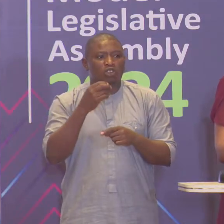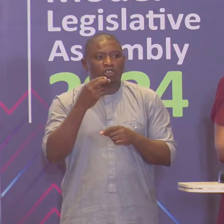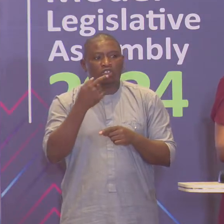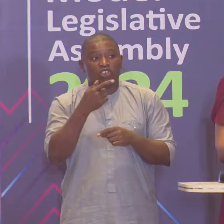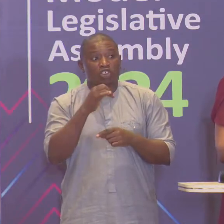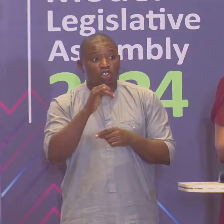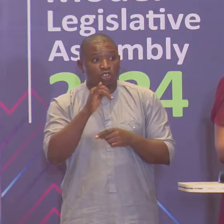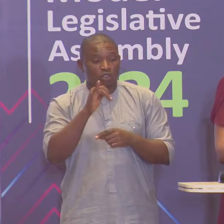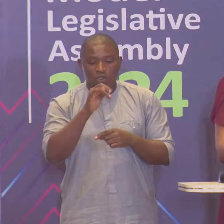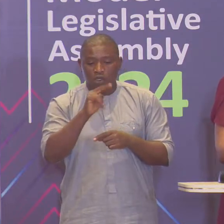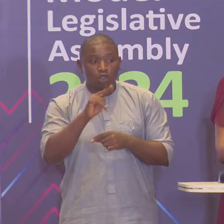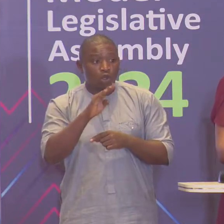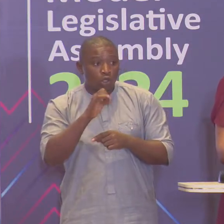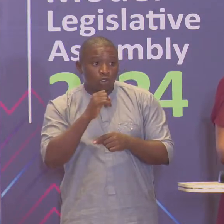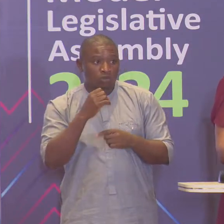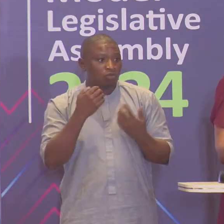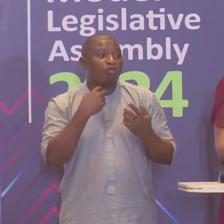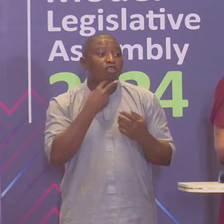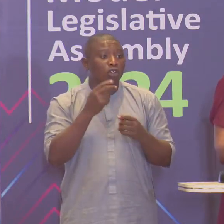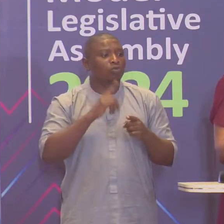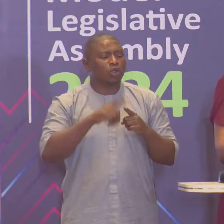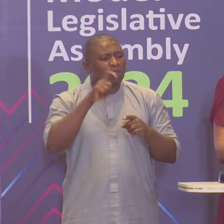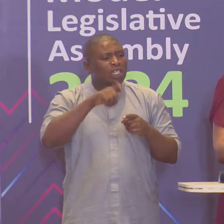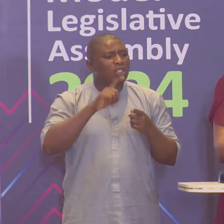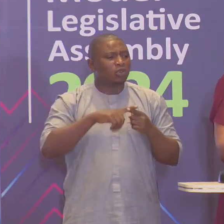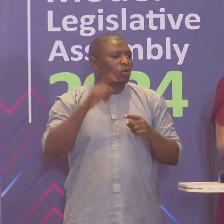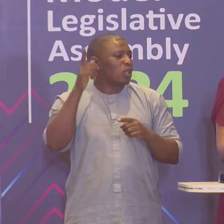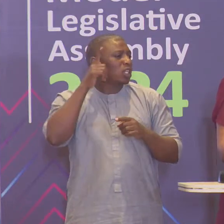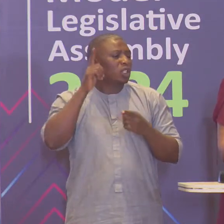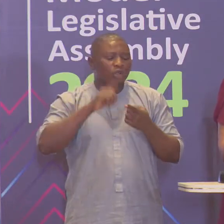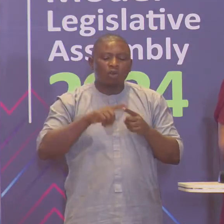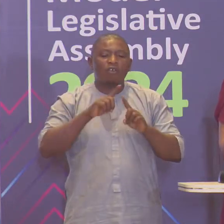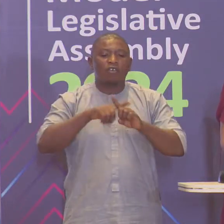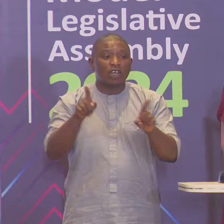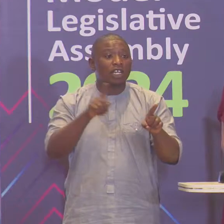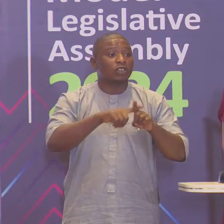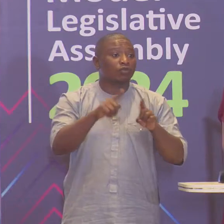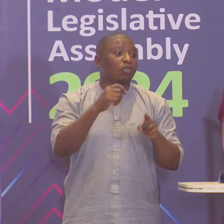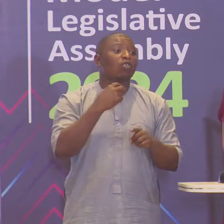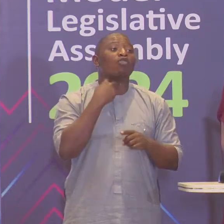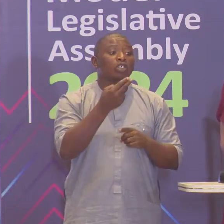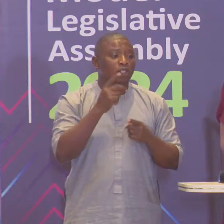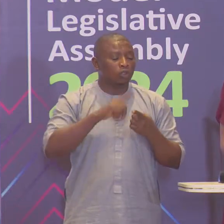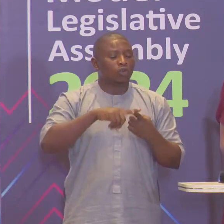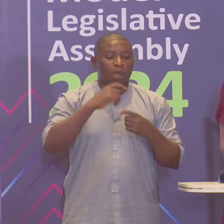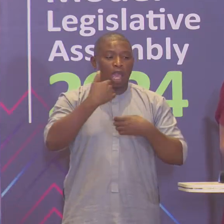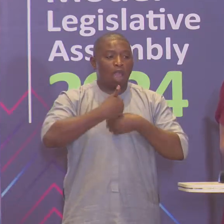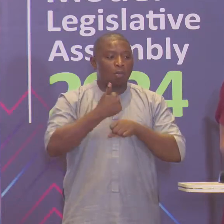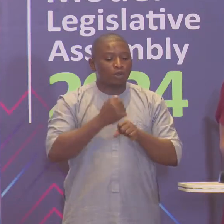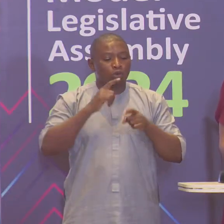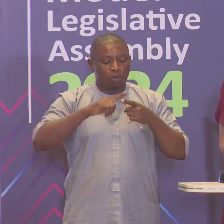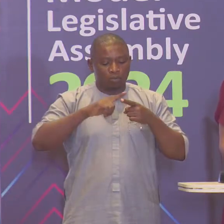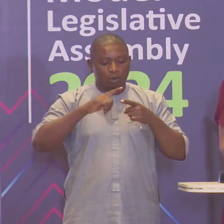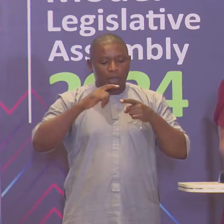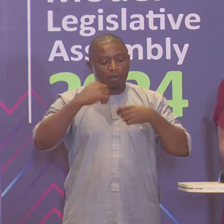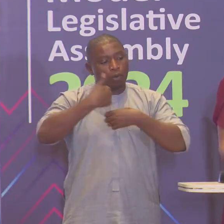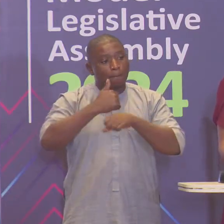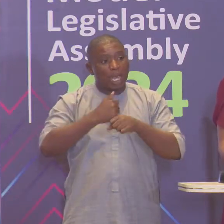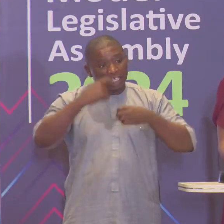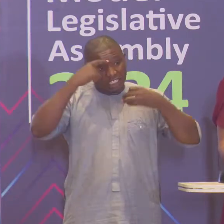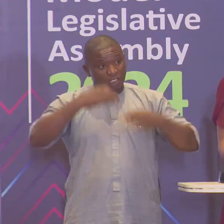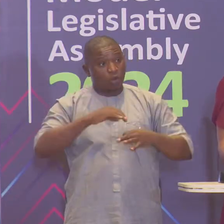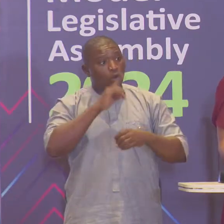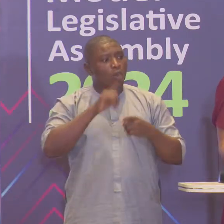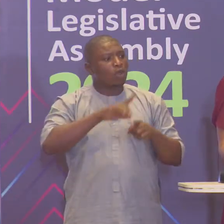to listen to varied voices to be able to make informed decisions. When you find yourselves in those